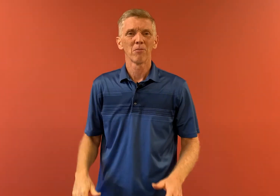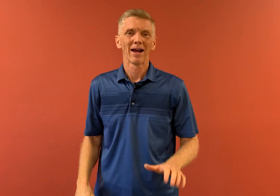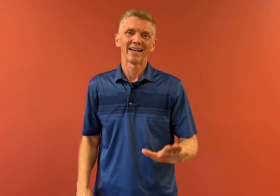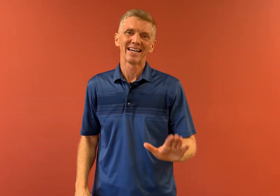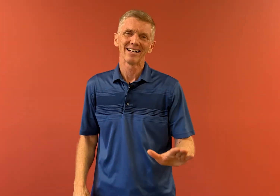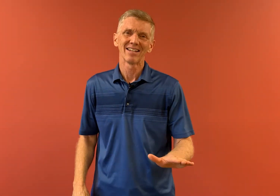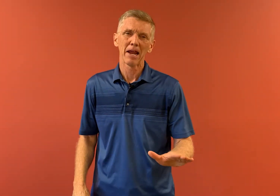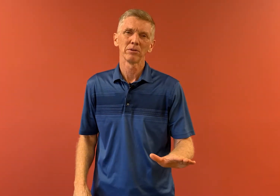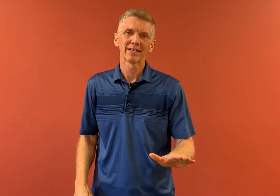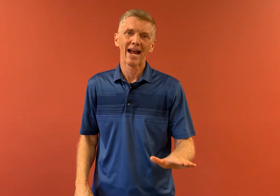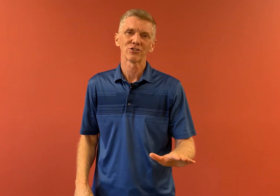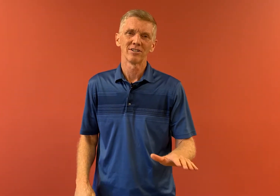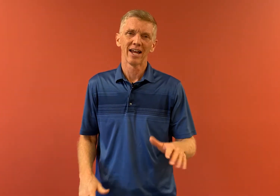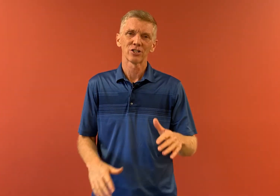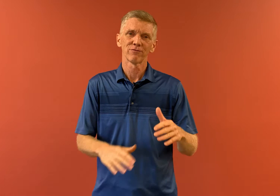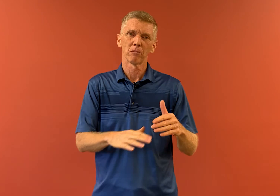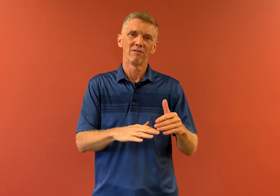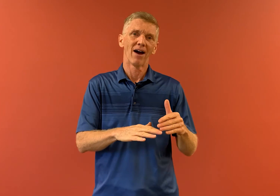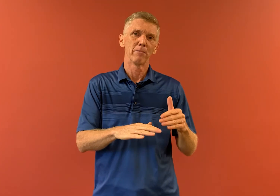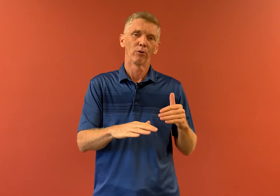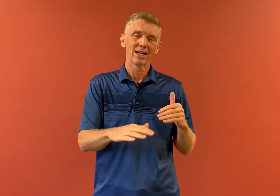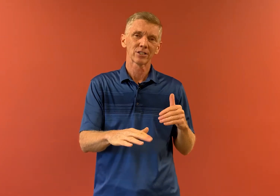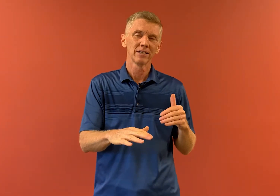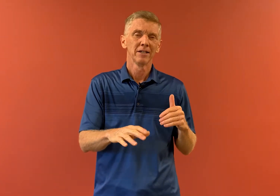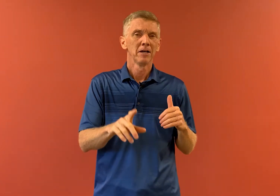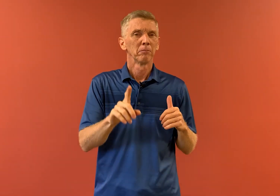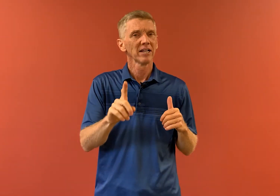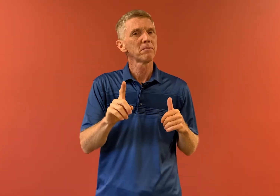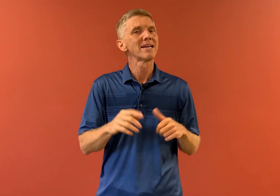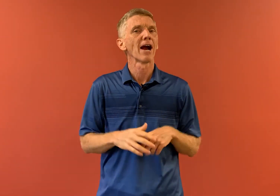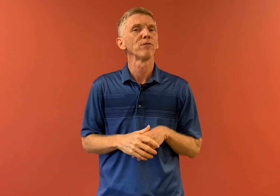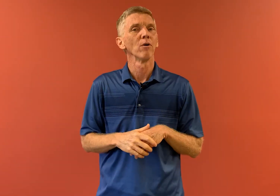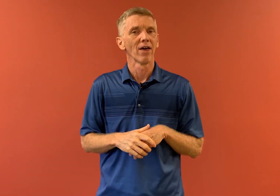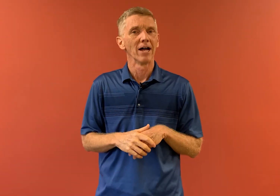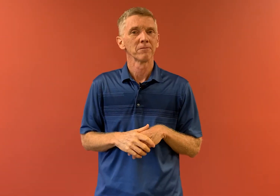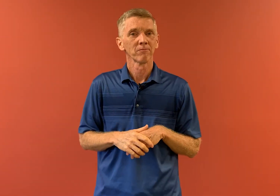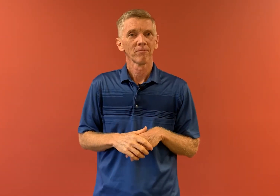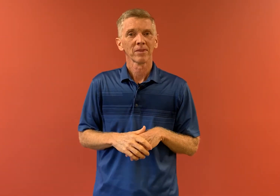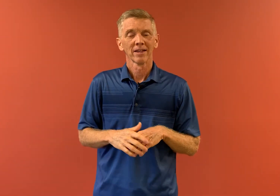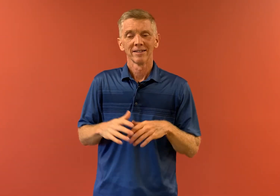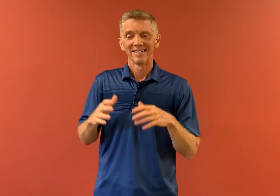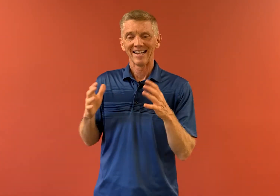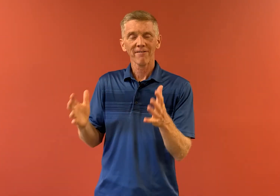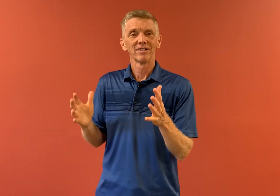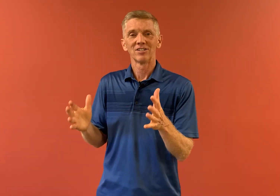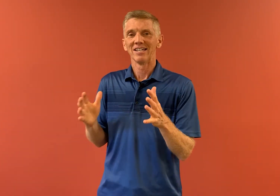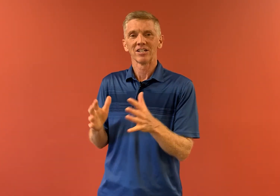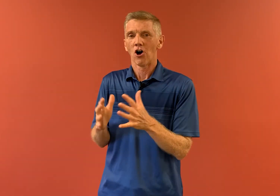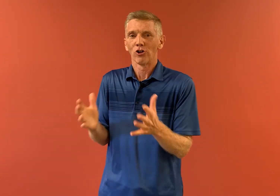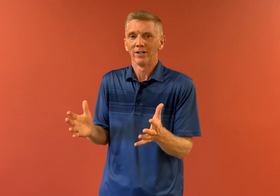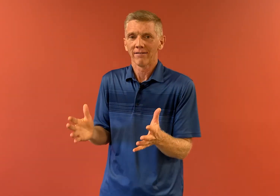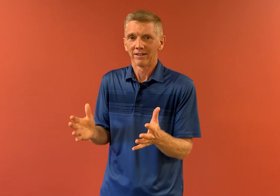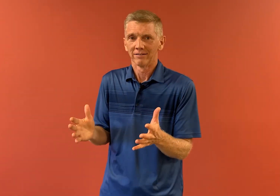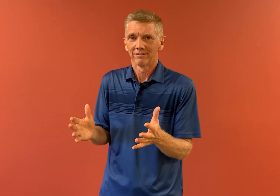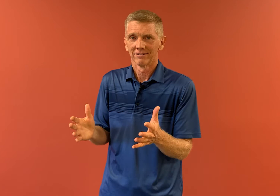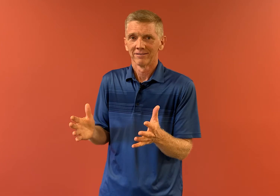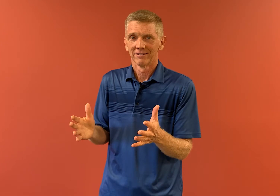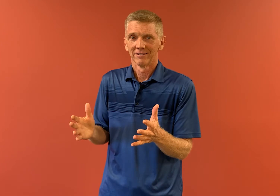might hit a table to catch their attention from the vibration, but let's be careful with that. Deafness isn't all or nothing.